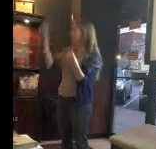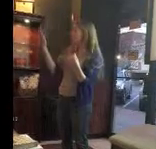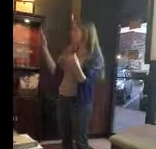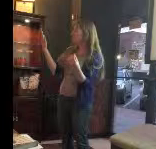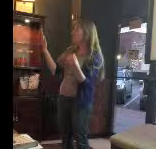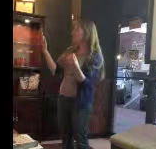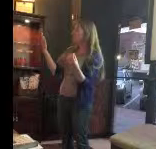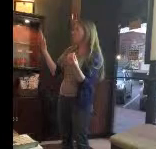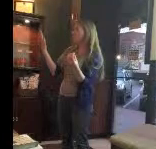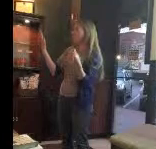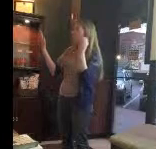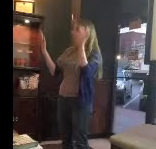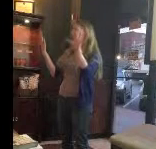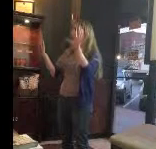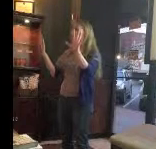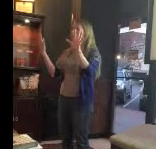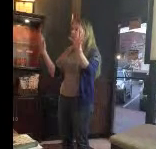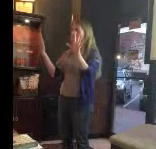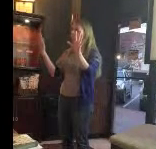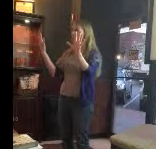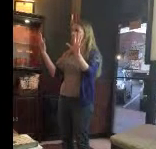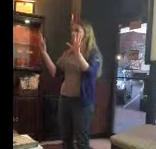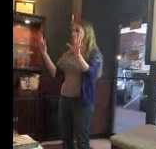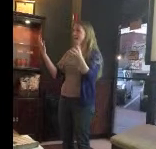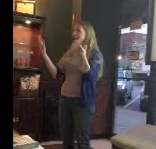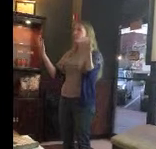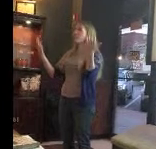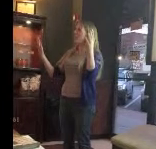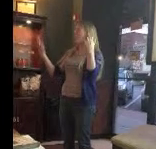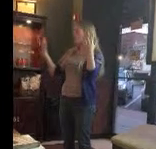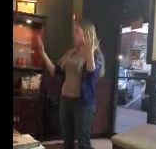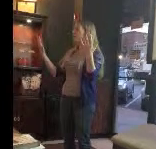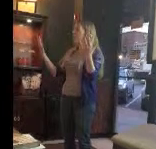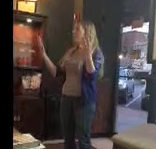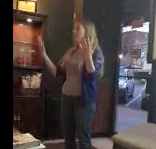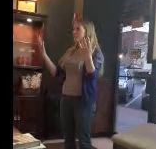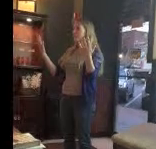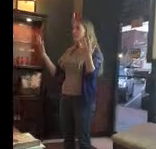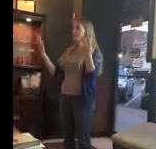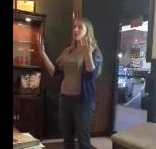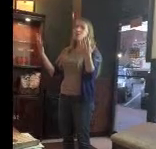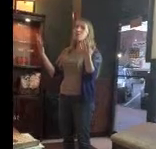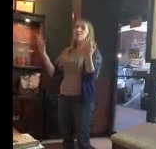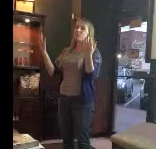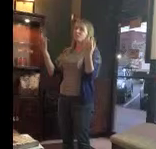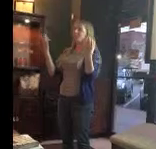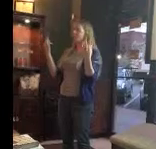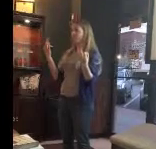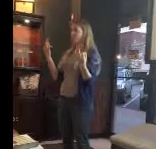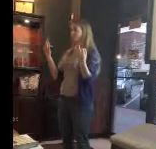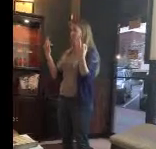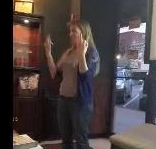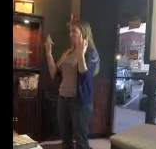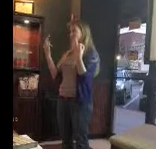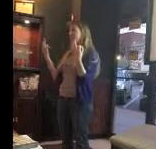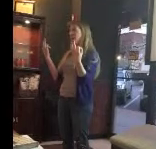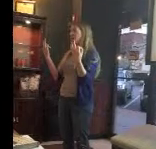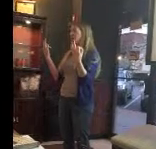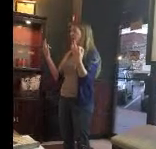5 samples in your treatment group and 5 samples in your control group, and it turned out about a quarter of it had missing data, you're reducing your samples down to like 3 cows in each